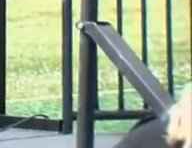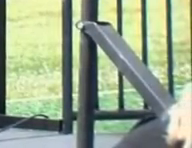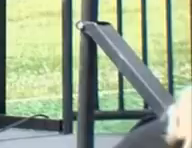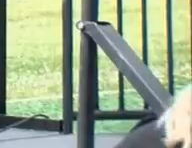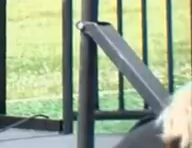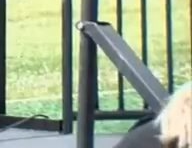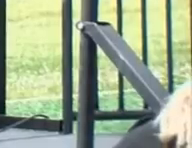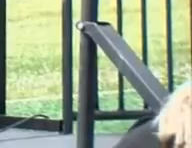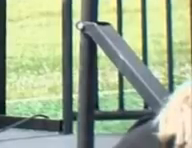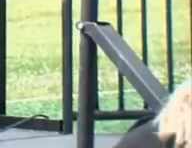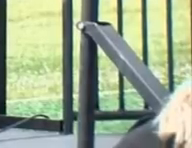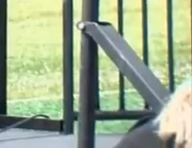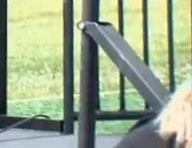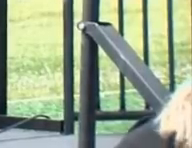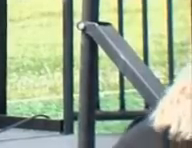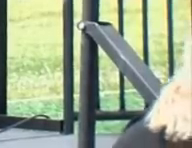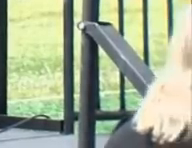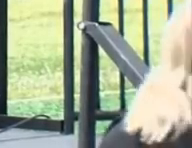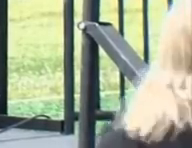Alexander Barkema,